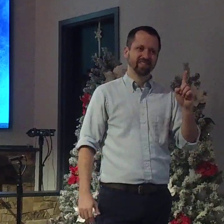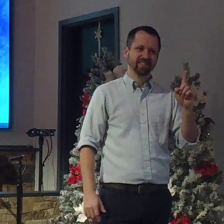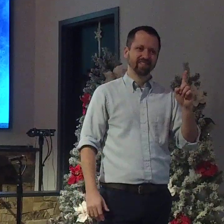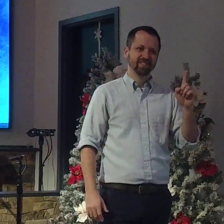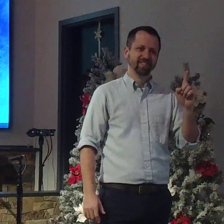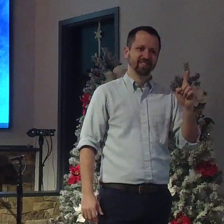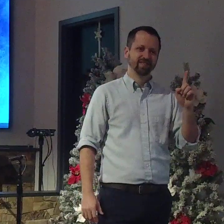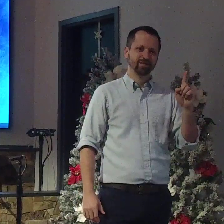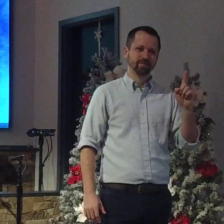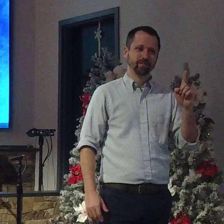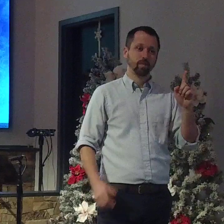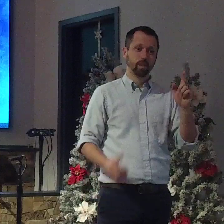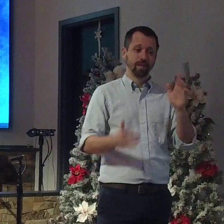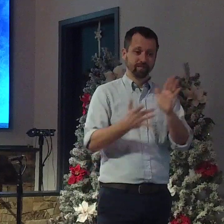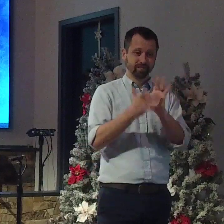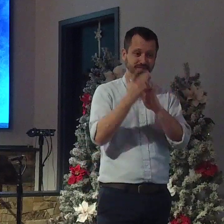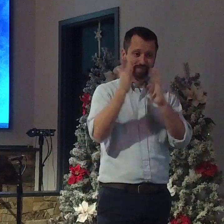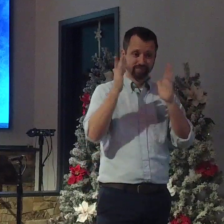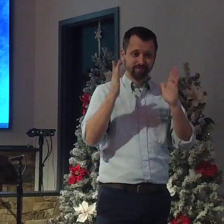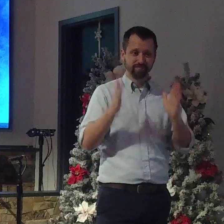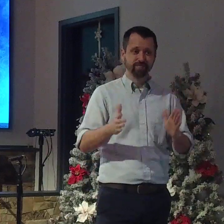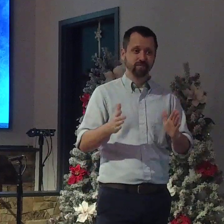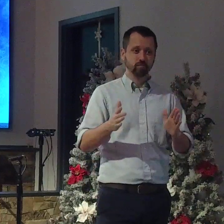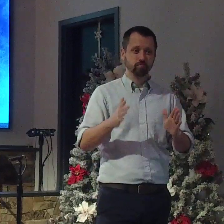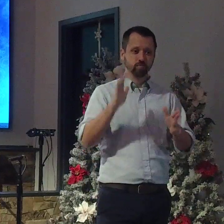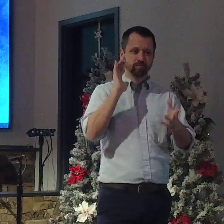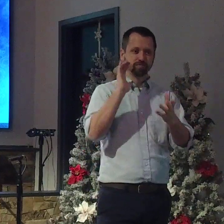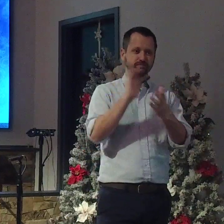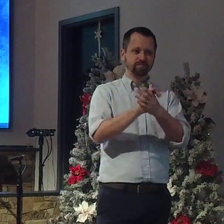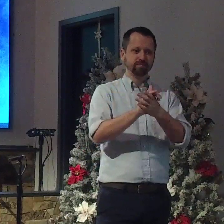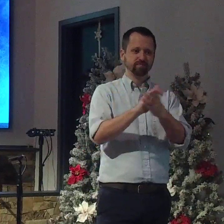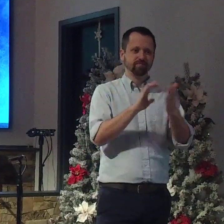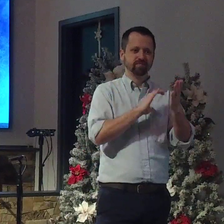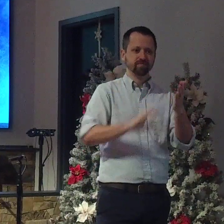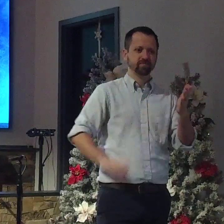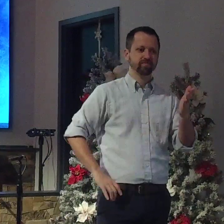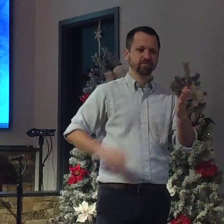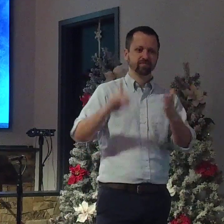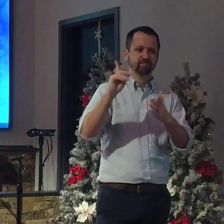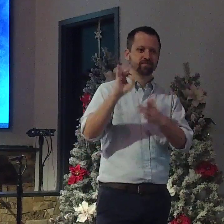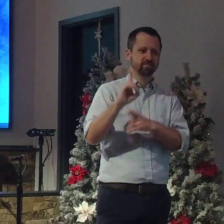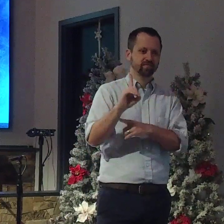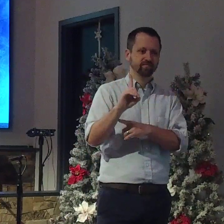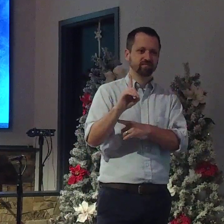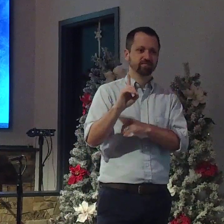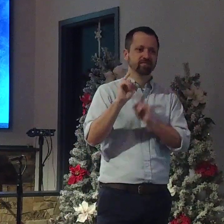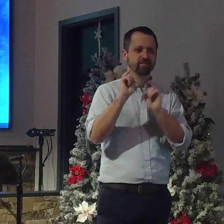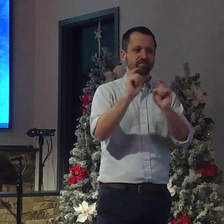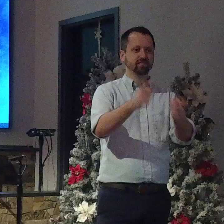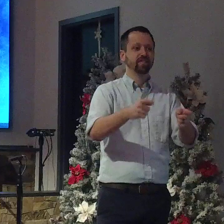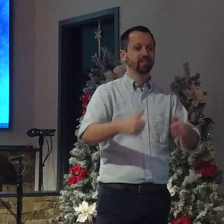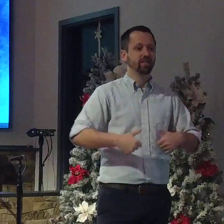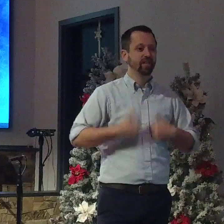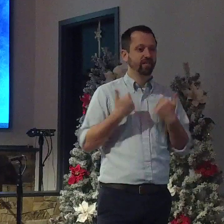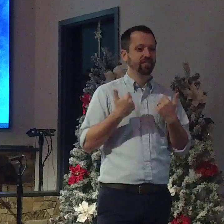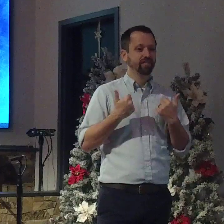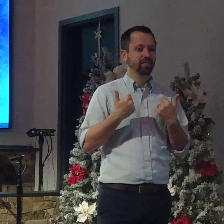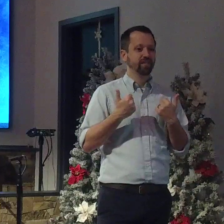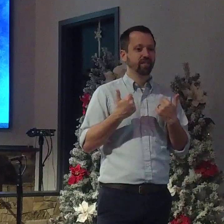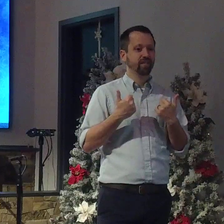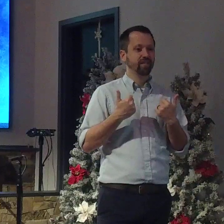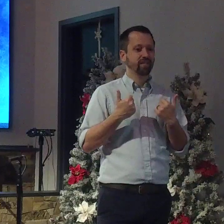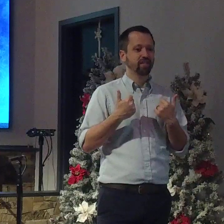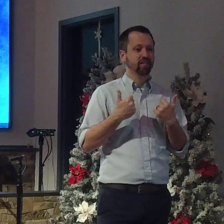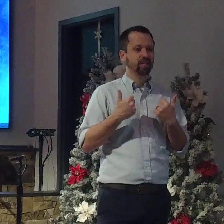that same spiritual deliverance. He gives us life, a fulfilling life, a joyful life. And it's